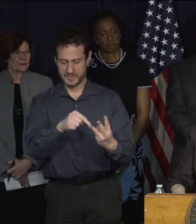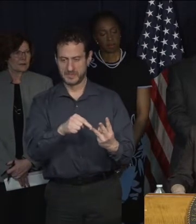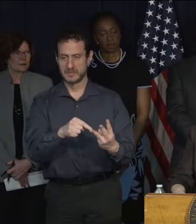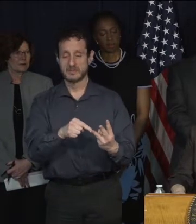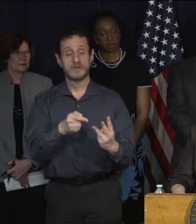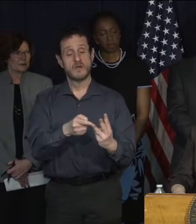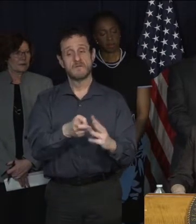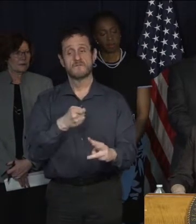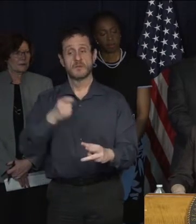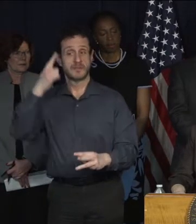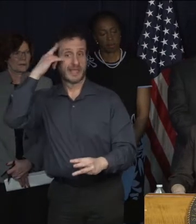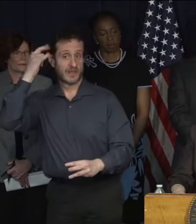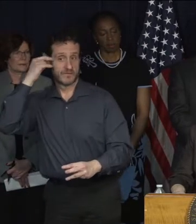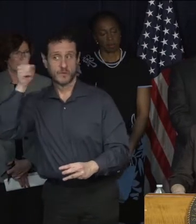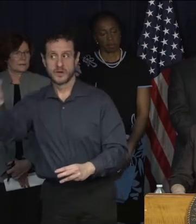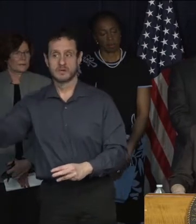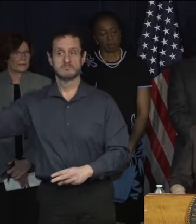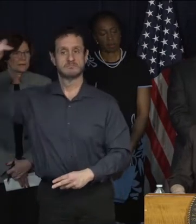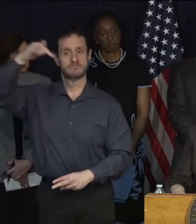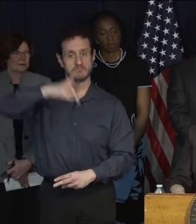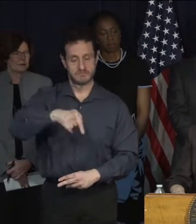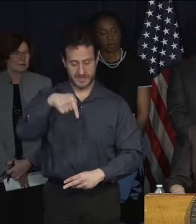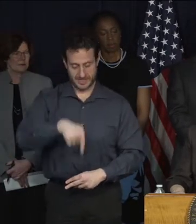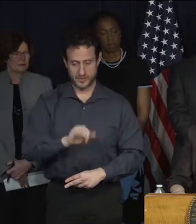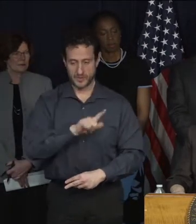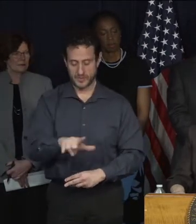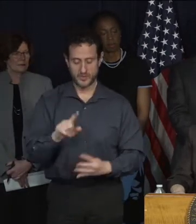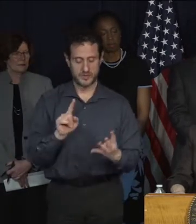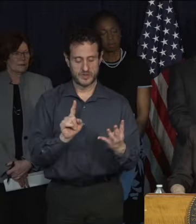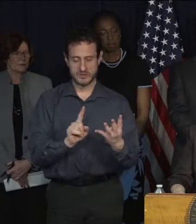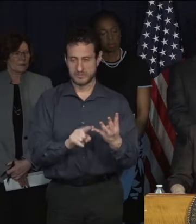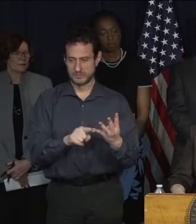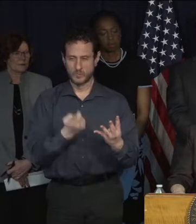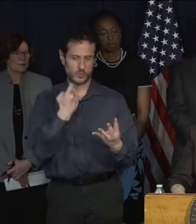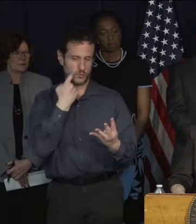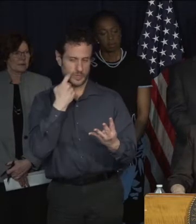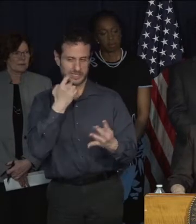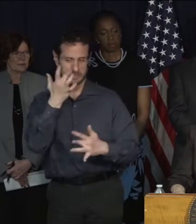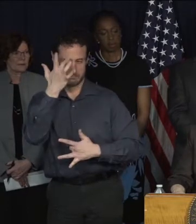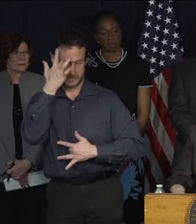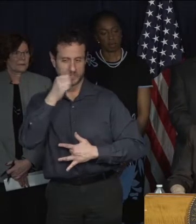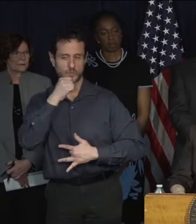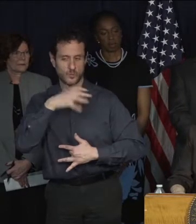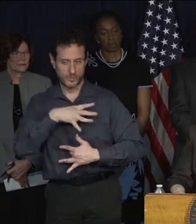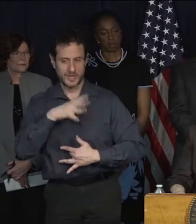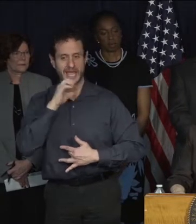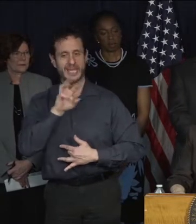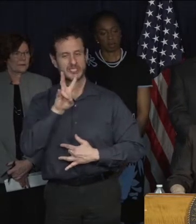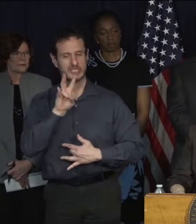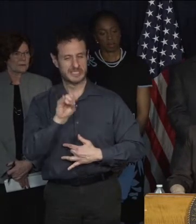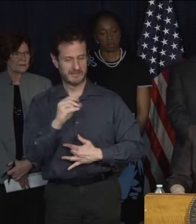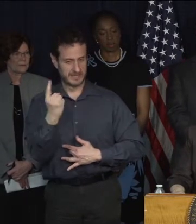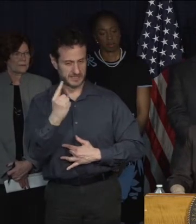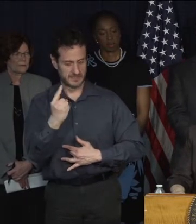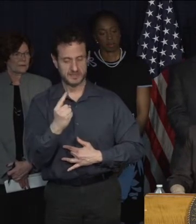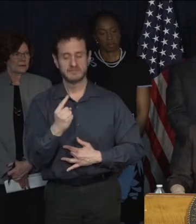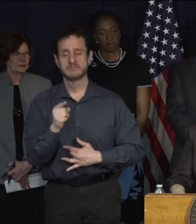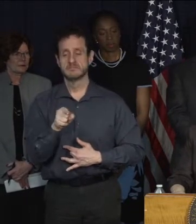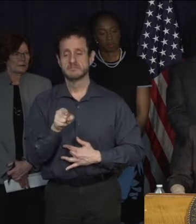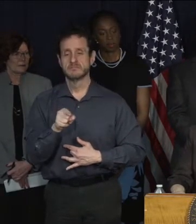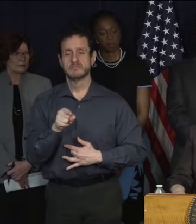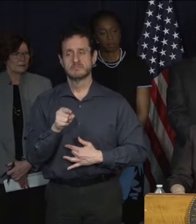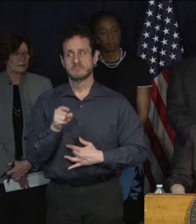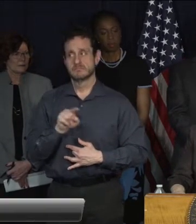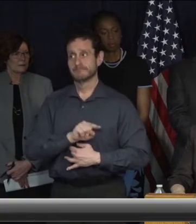California who traveled to Illinois. And the 4th most recent case is a woman in her 70s who returned earlier